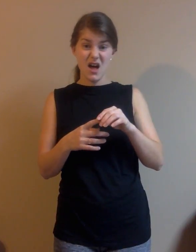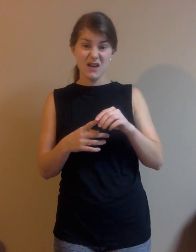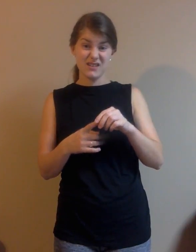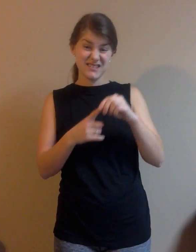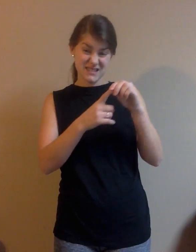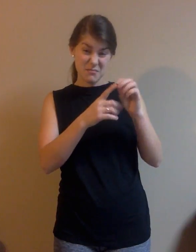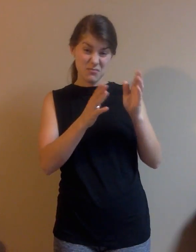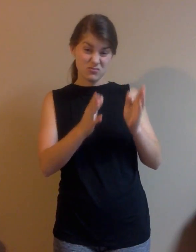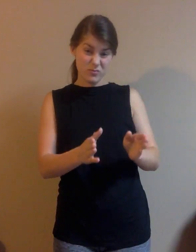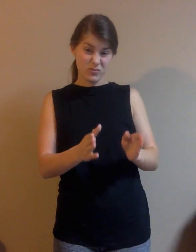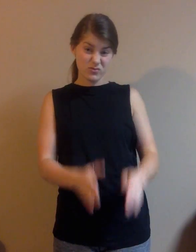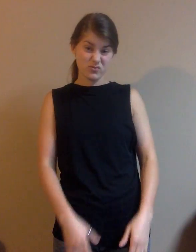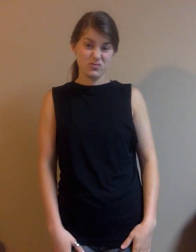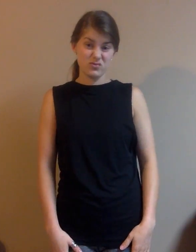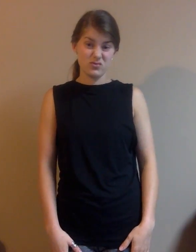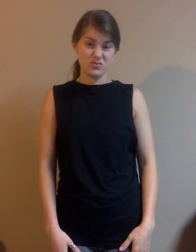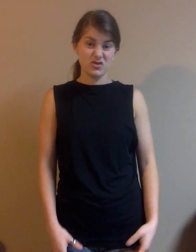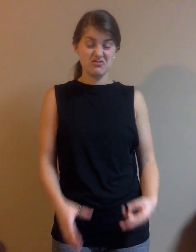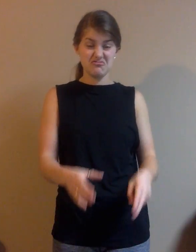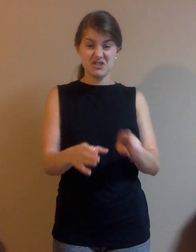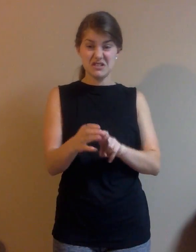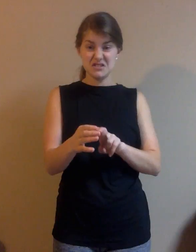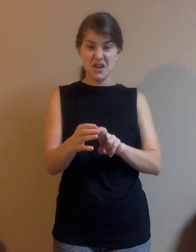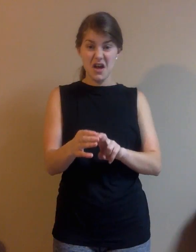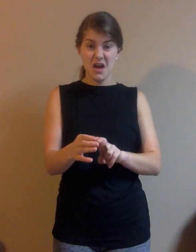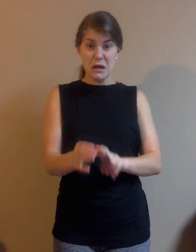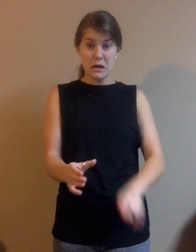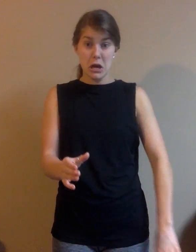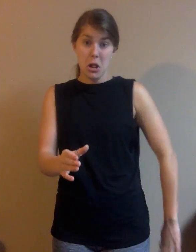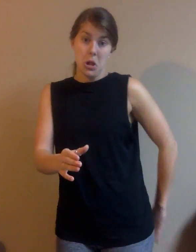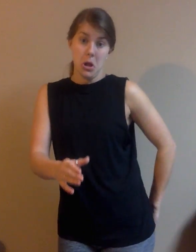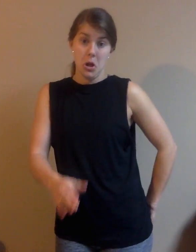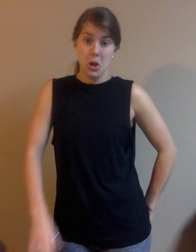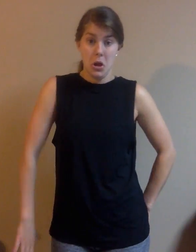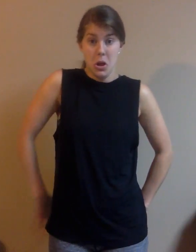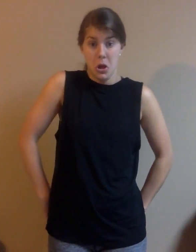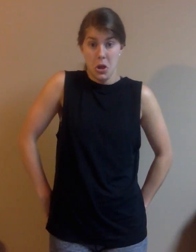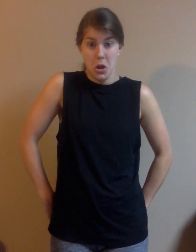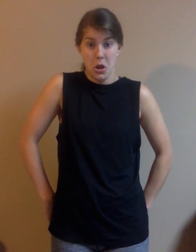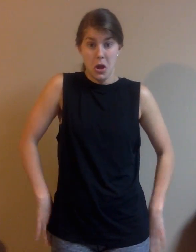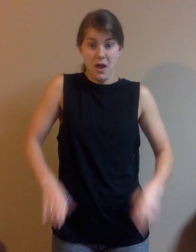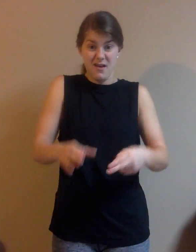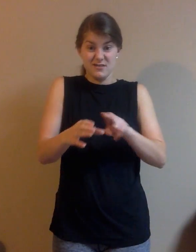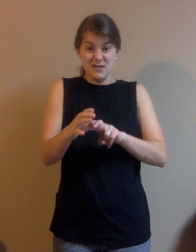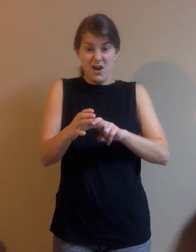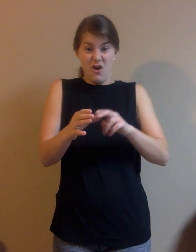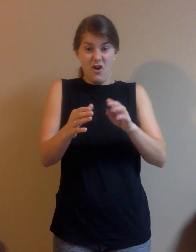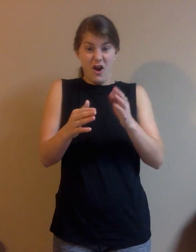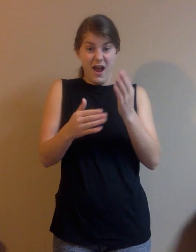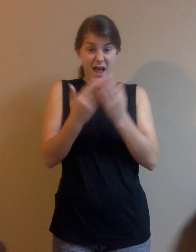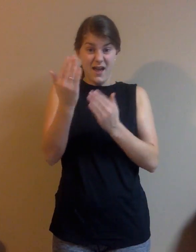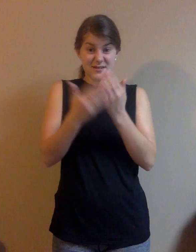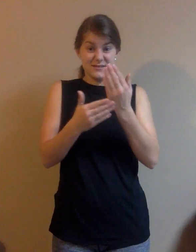led and sat on this chair at the end, and she sat on her hands for 20 minutes while this man talked to her mother about all the problems Gillian was having at school. And at the end of